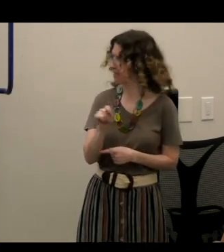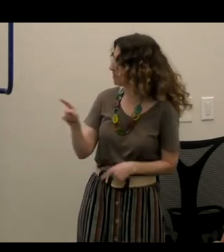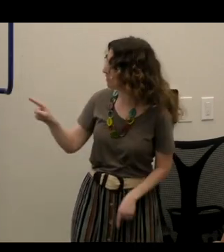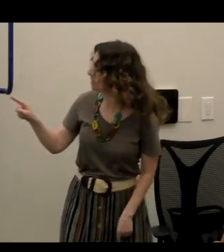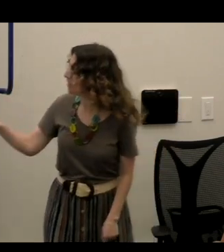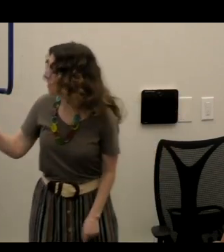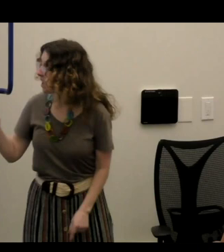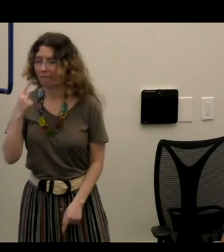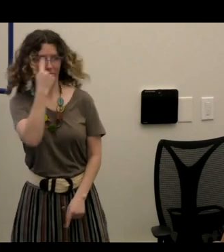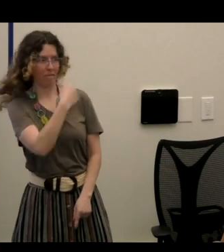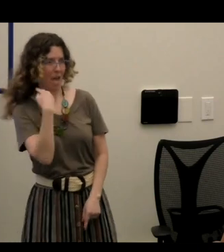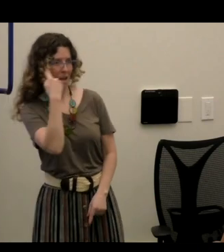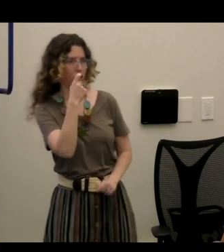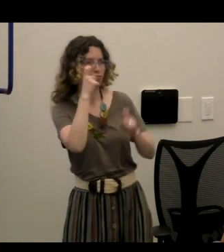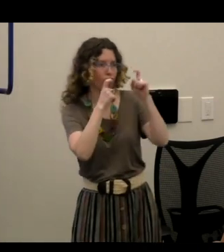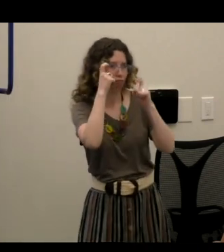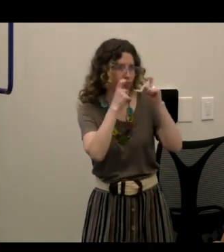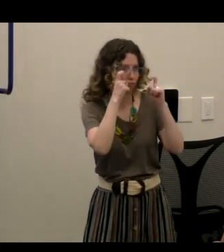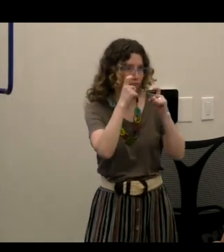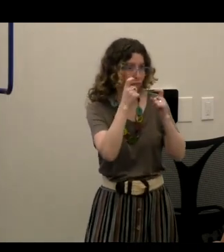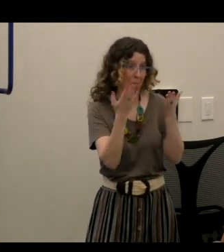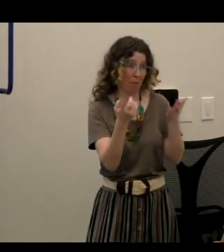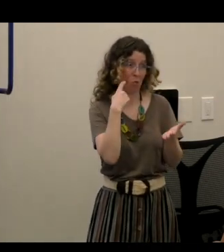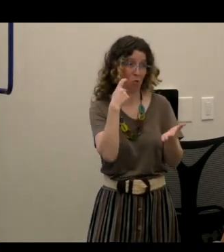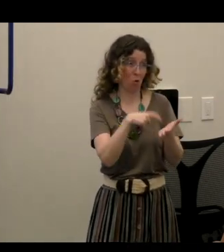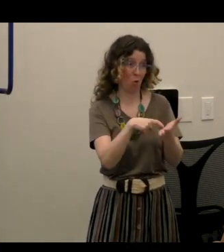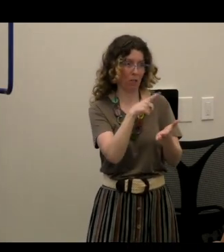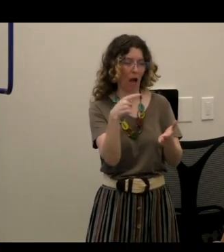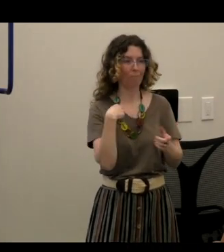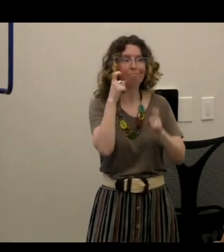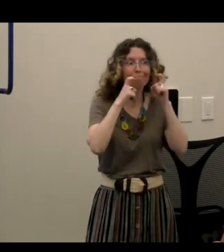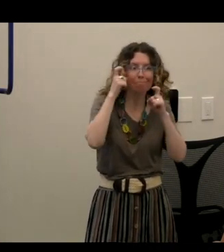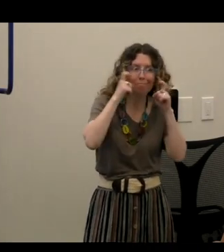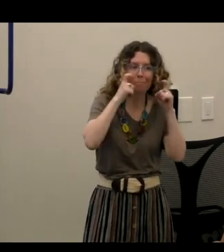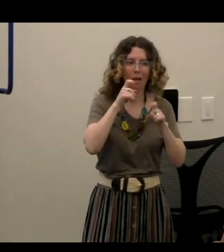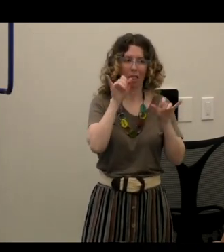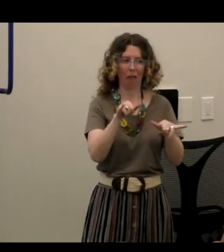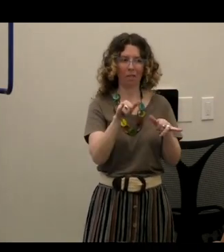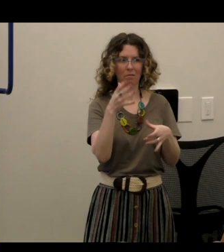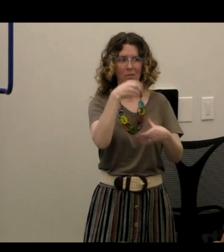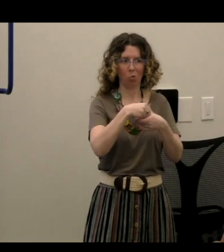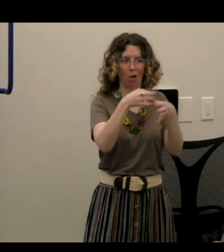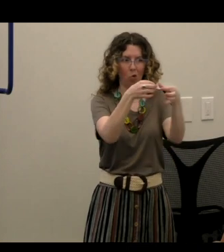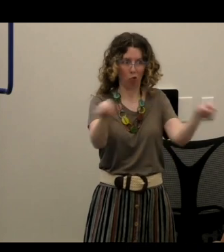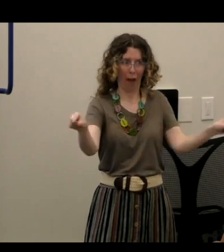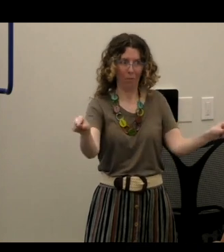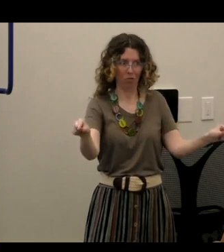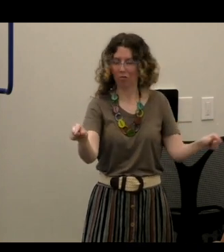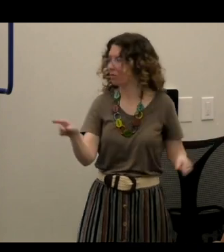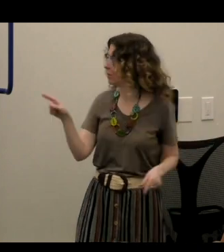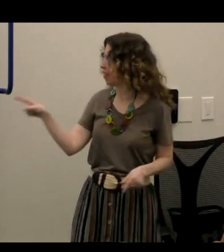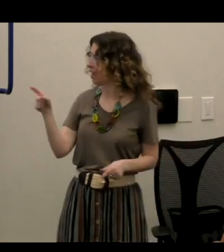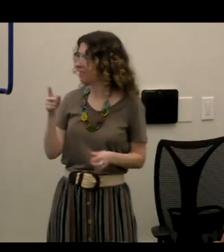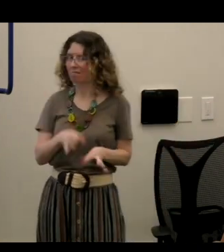And also, you know, the movements of our feet. Facial expression. Maybe you noticed I am very expressive. That